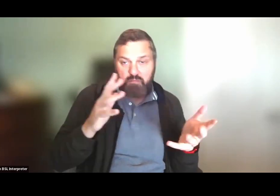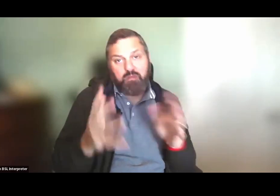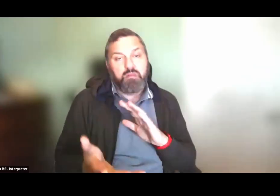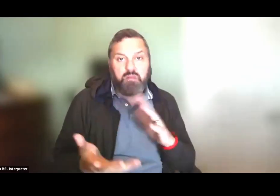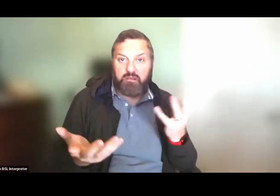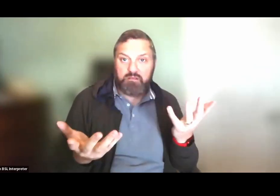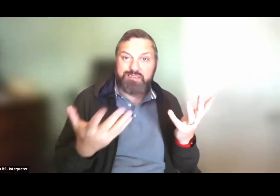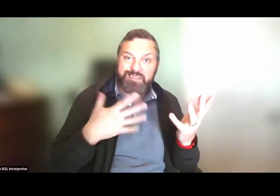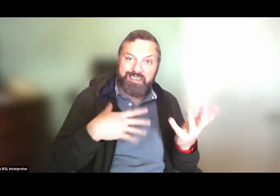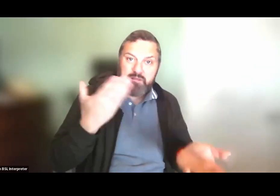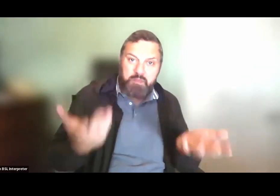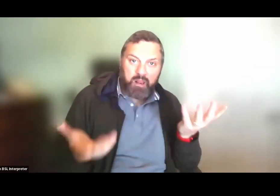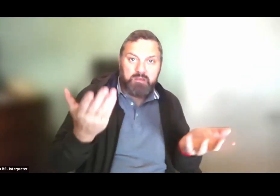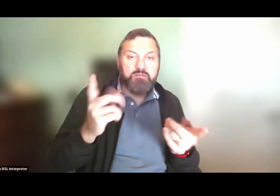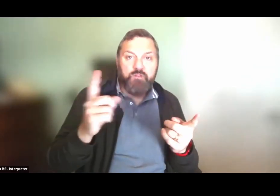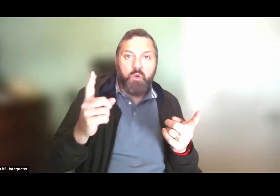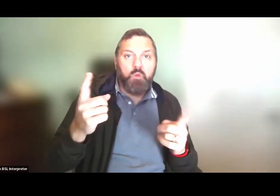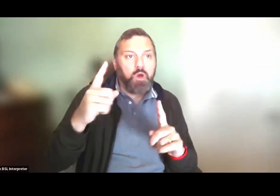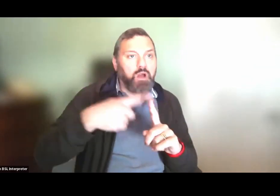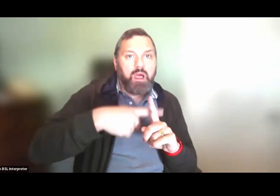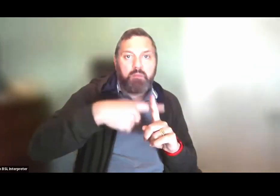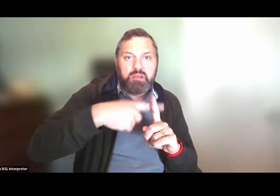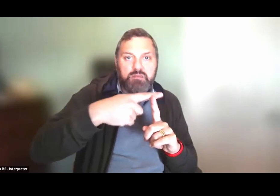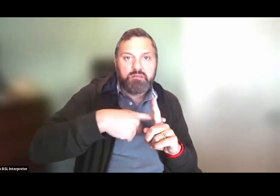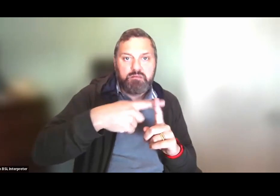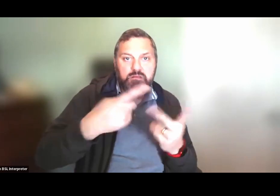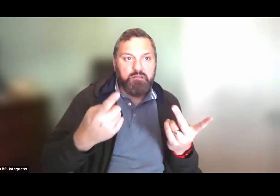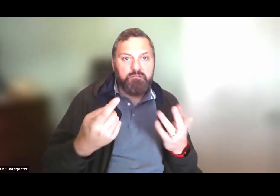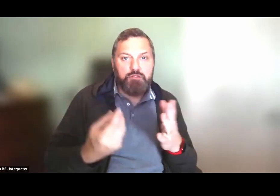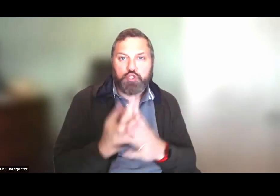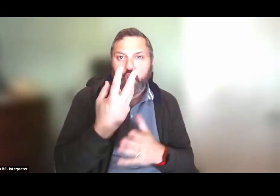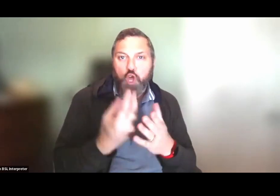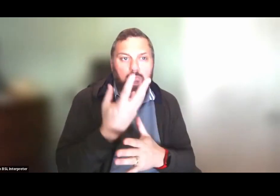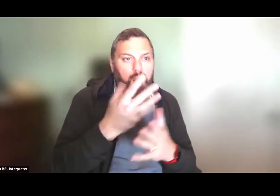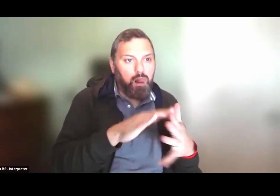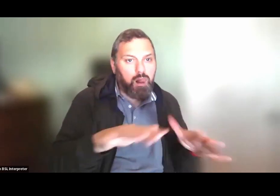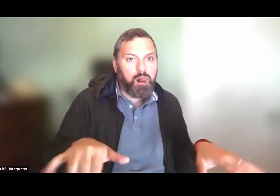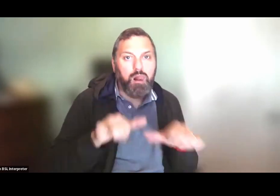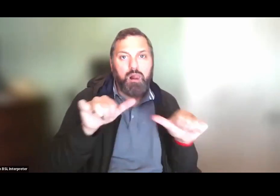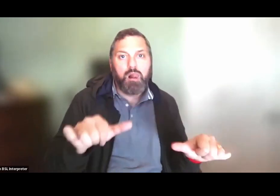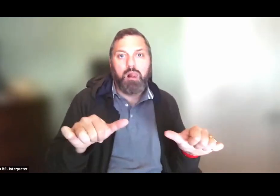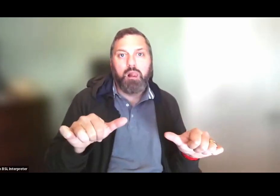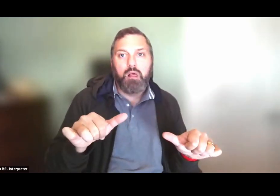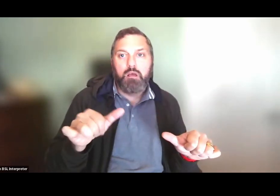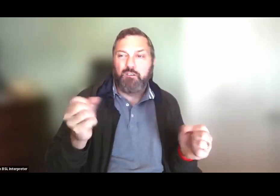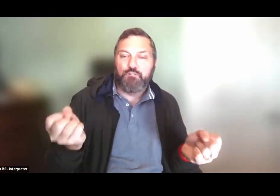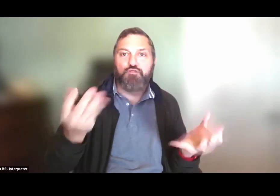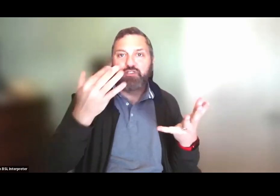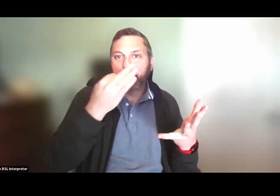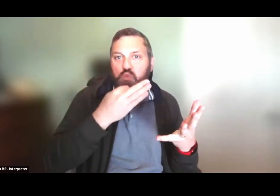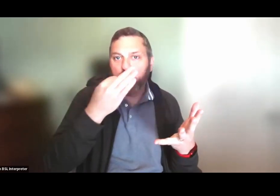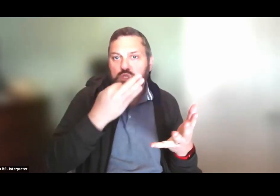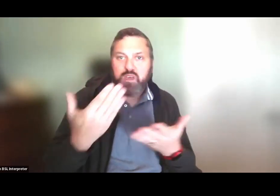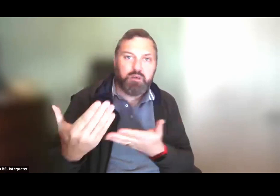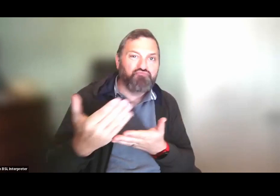a stable climate, fertile soils, abundant biodiversity, recharging fresh water, a